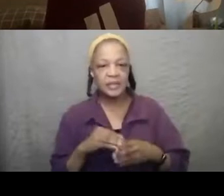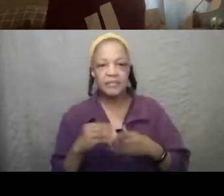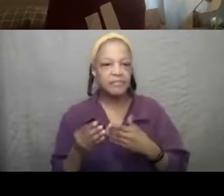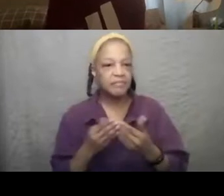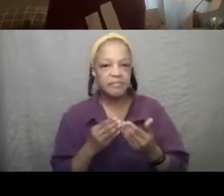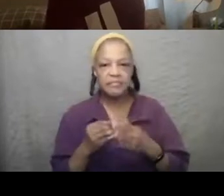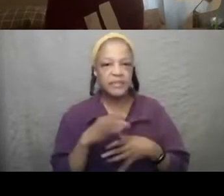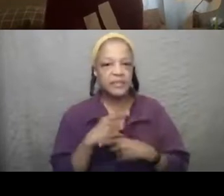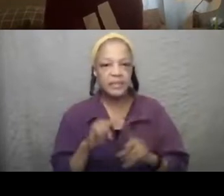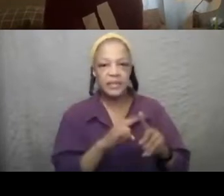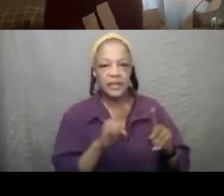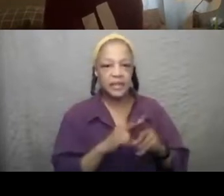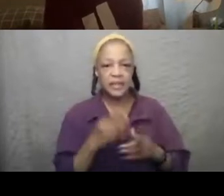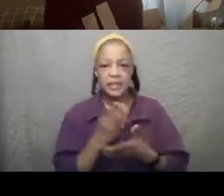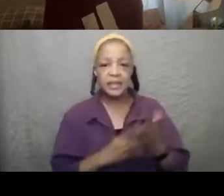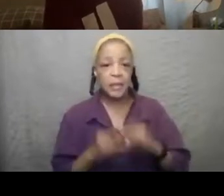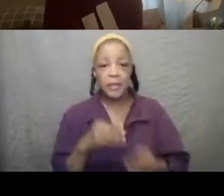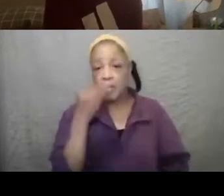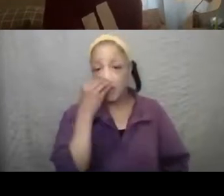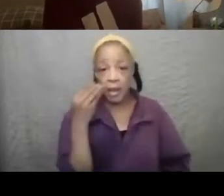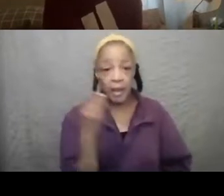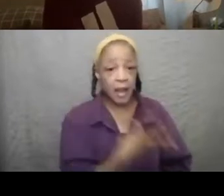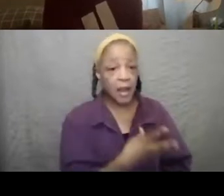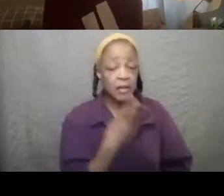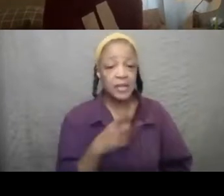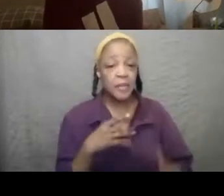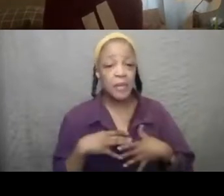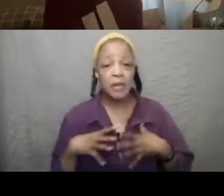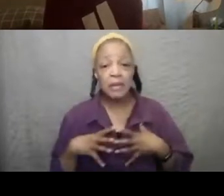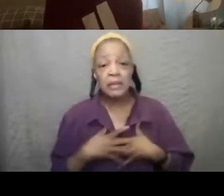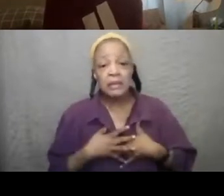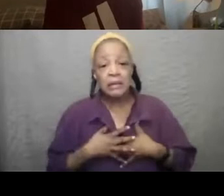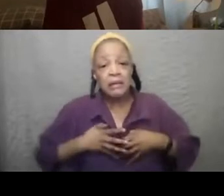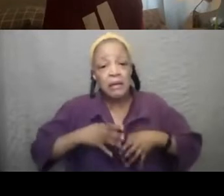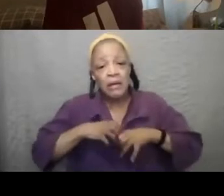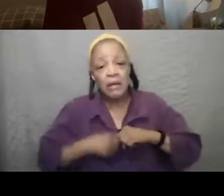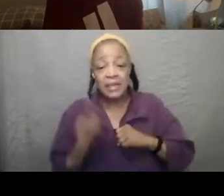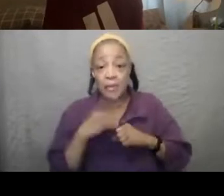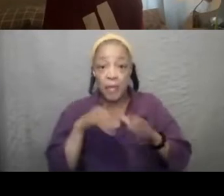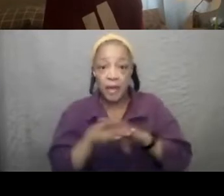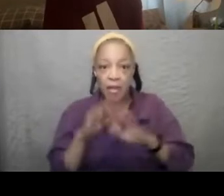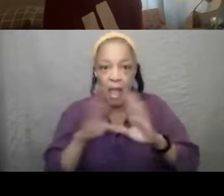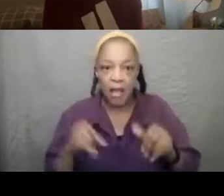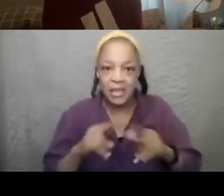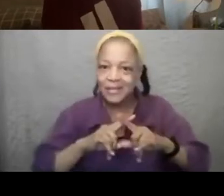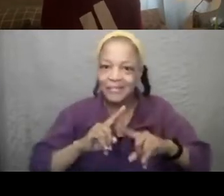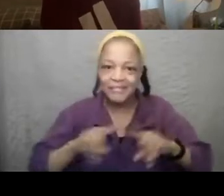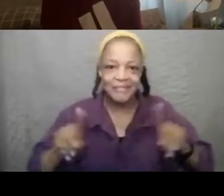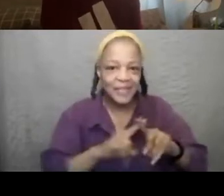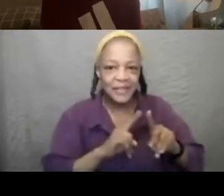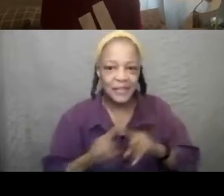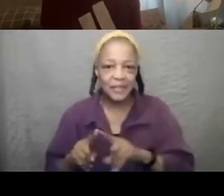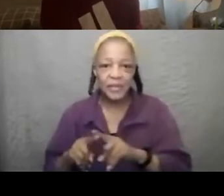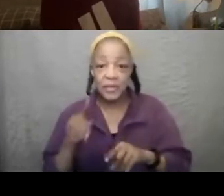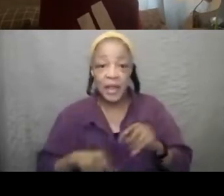care. Some people are absolutely devastated that someone's been in their house. So there's all those lived experience that you can't understand unless you've lived it